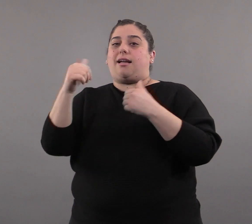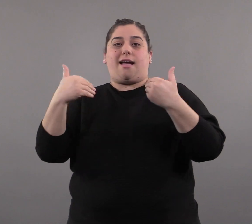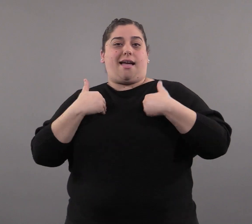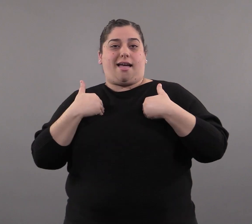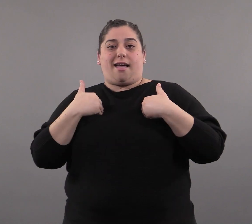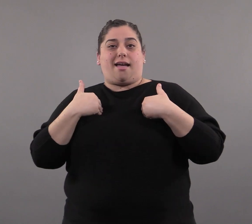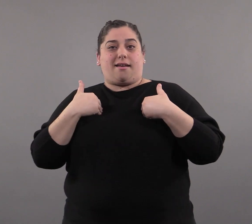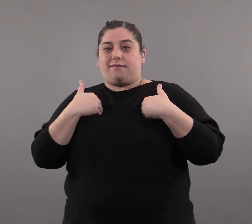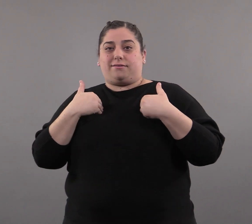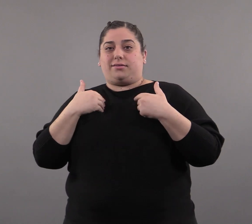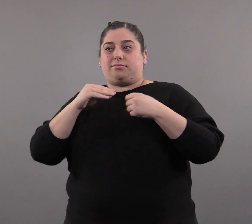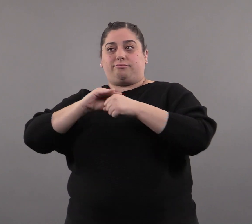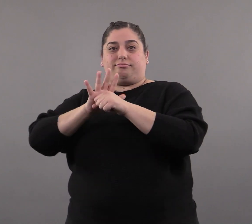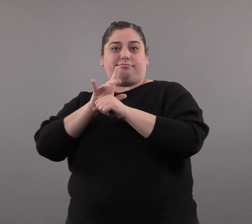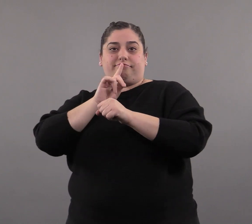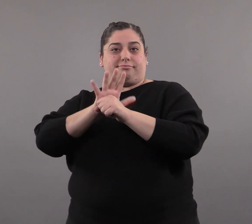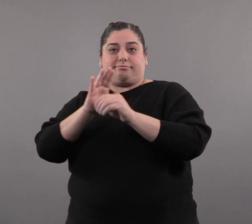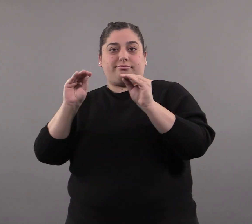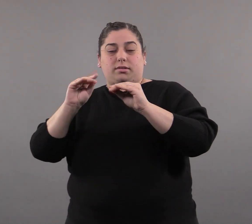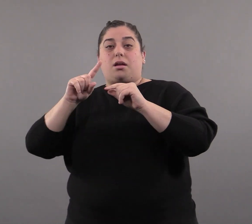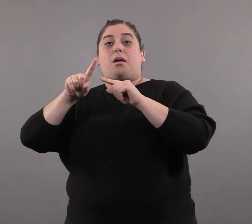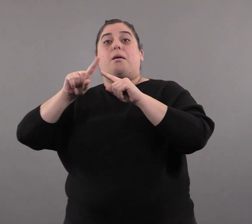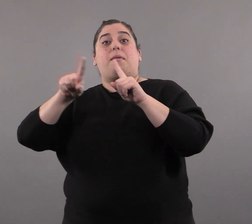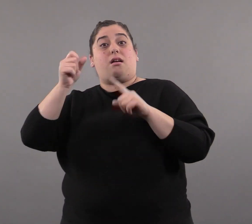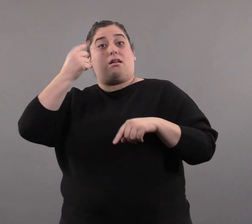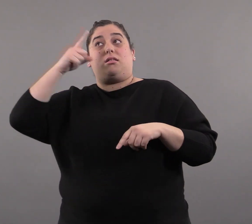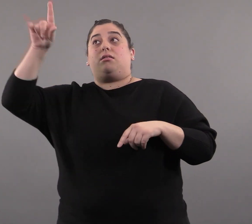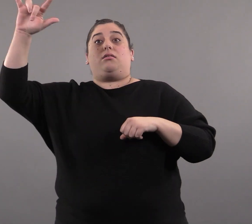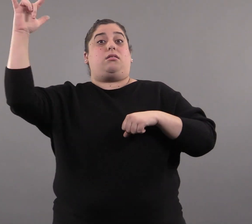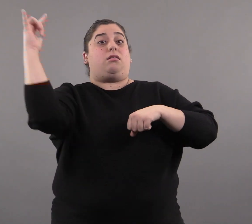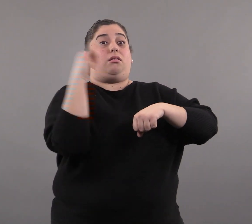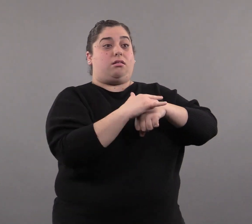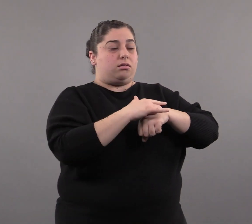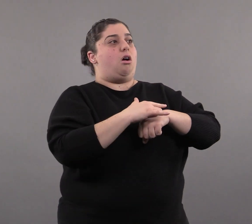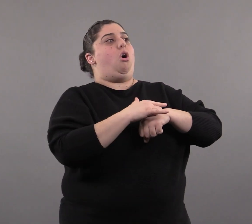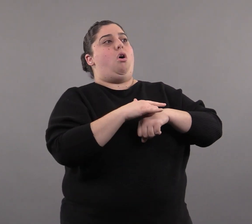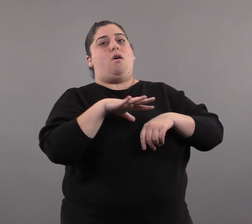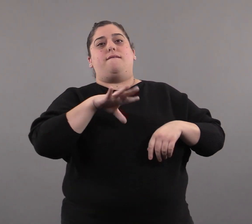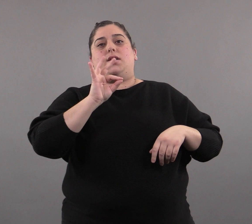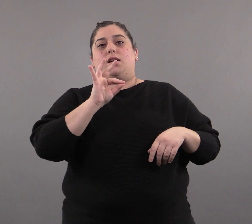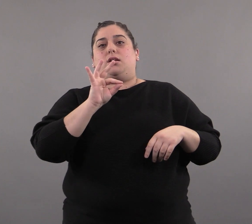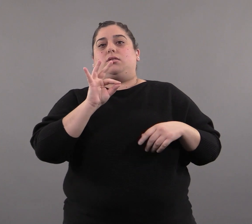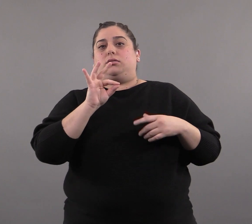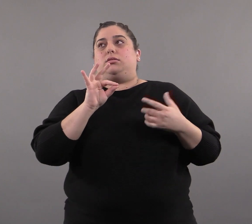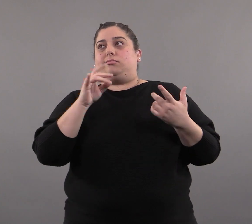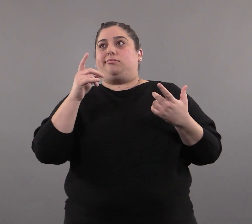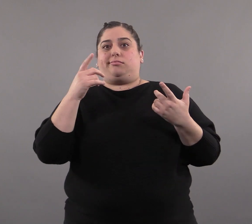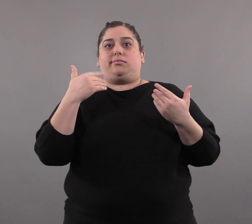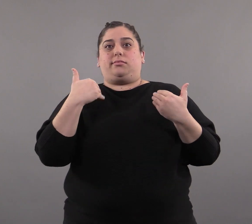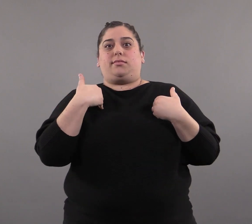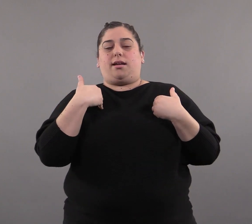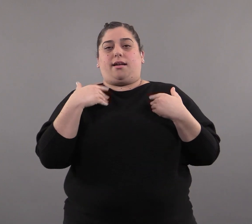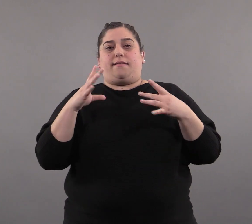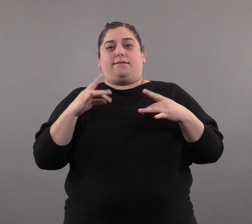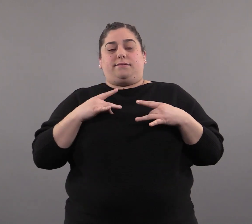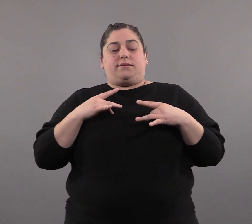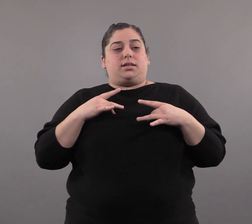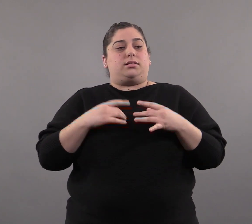was international travel involved with this case. Our preference would be for individuals who have concerns